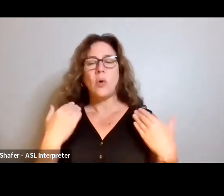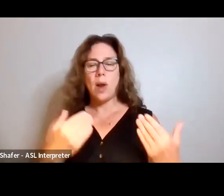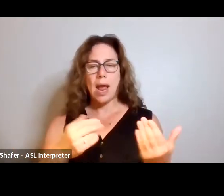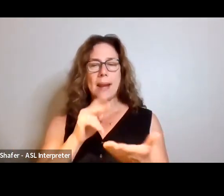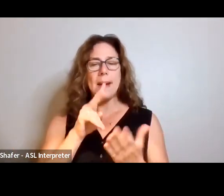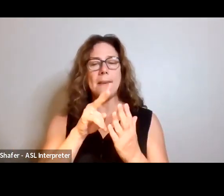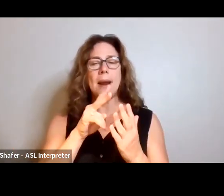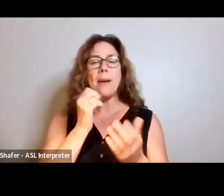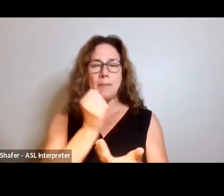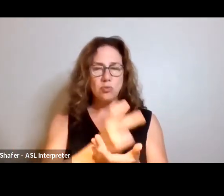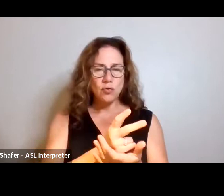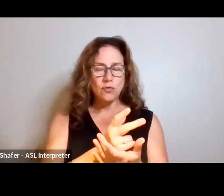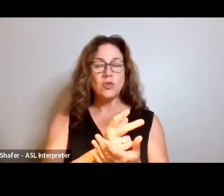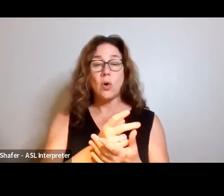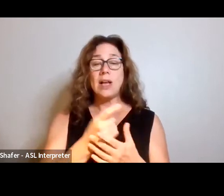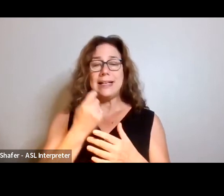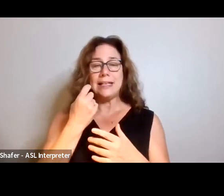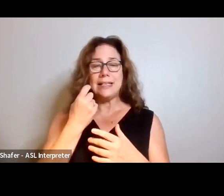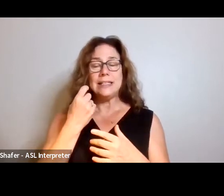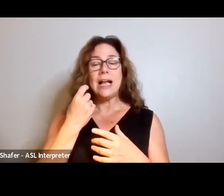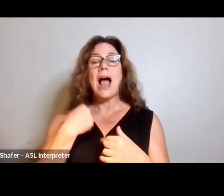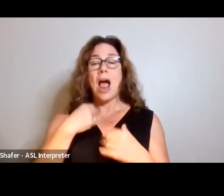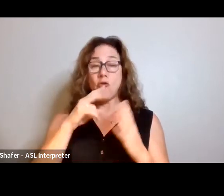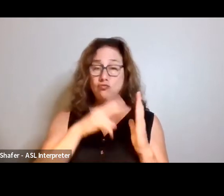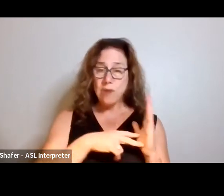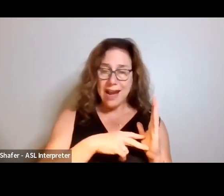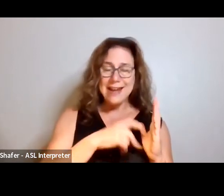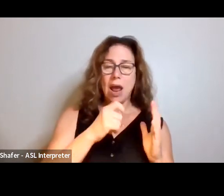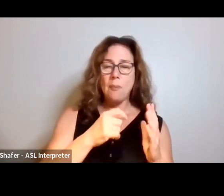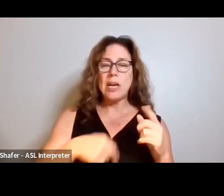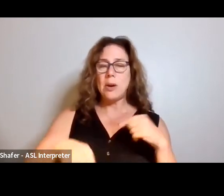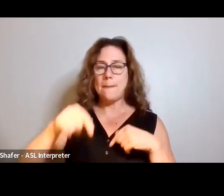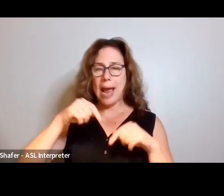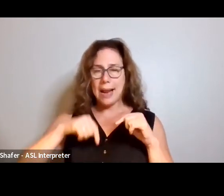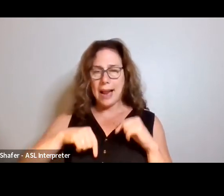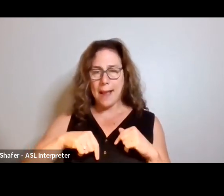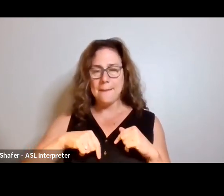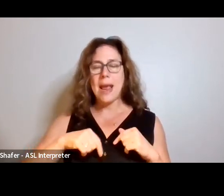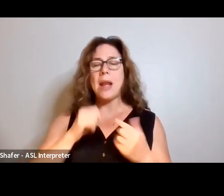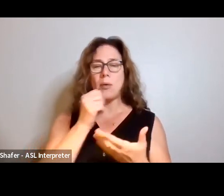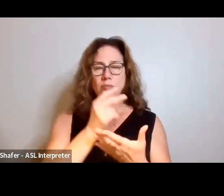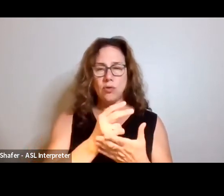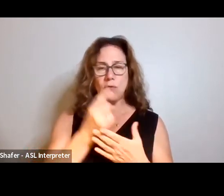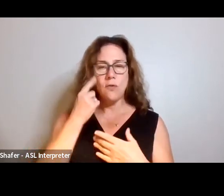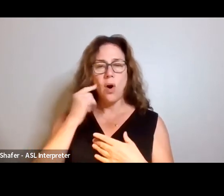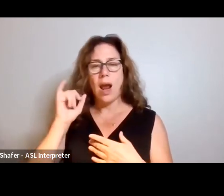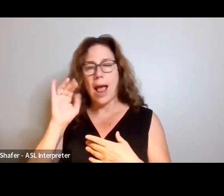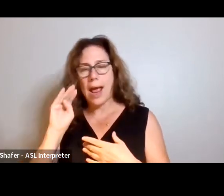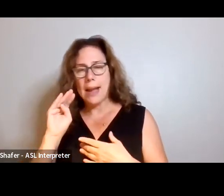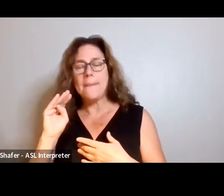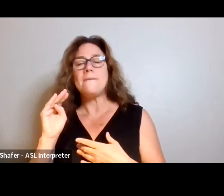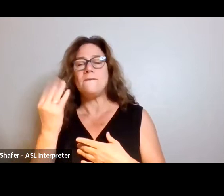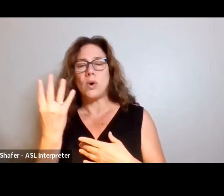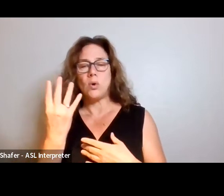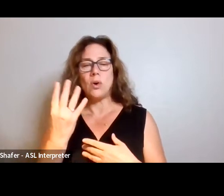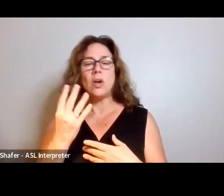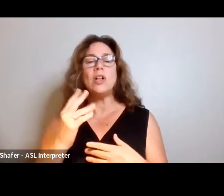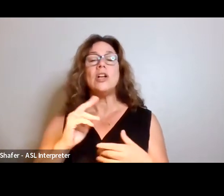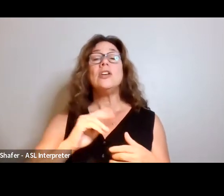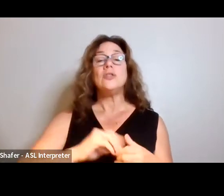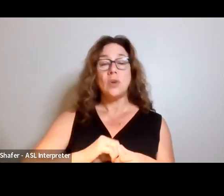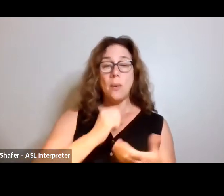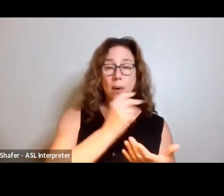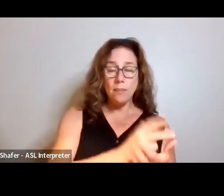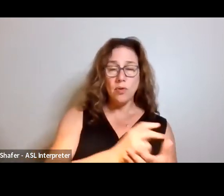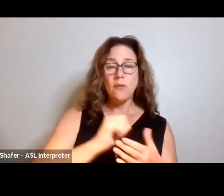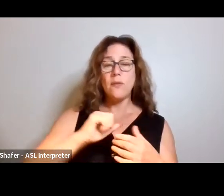approval. Yes, So I'd can like we to make. go back I'd to like- that? Yes, I'd like to make. a Okay, motion so that's for approval 4. for 4. Item 4. Is there a second? Second. Okay, motion made by trustee Chavez,